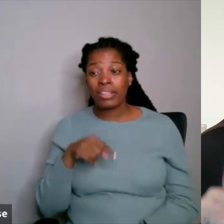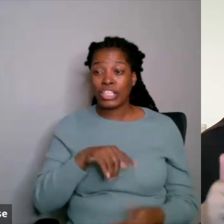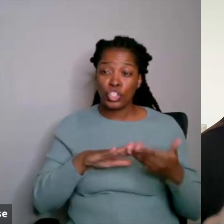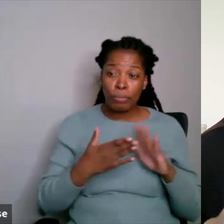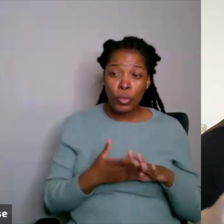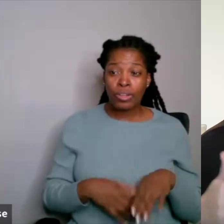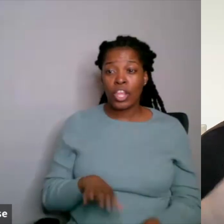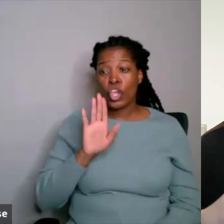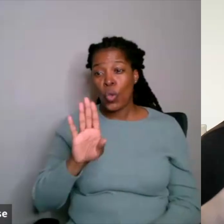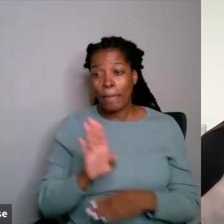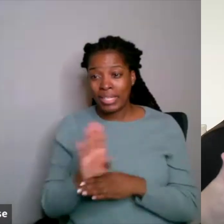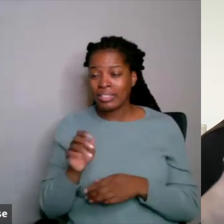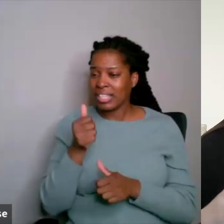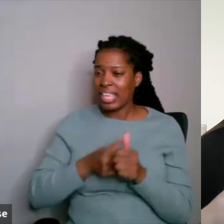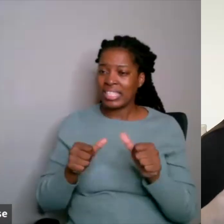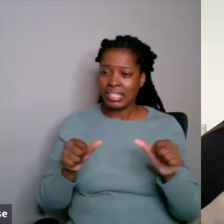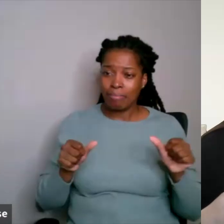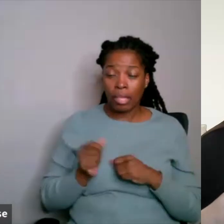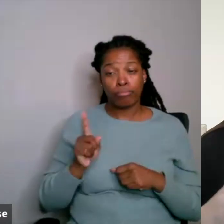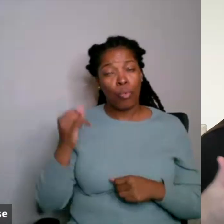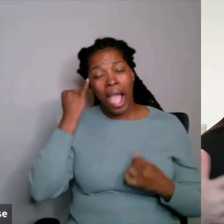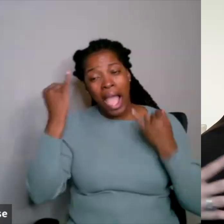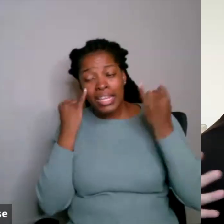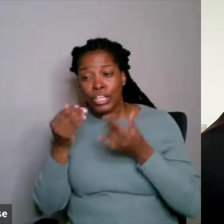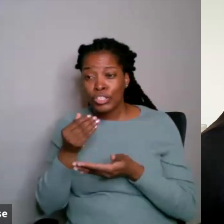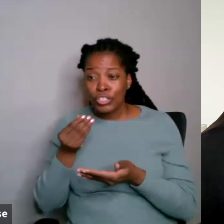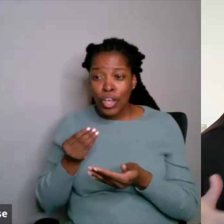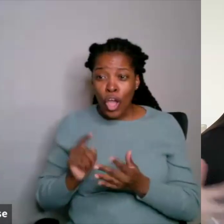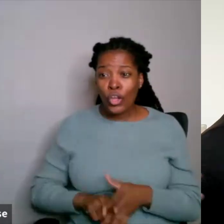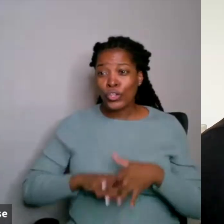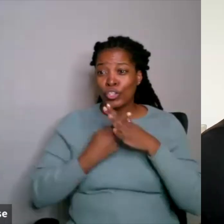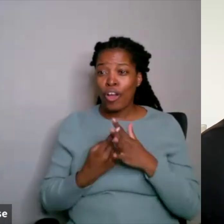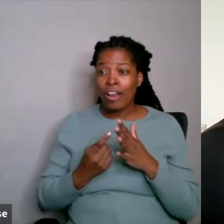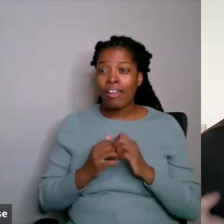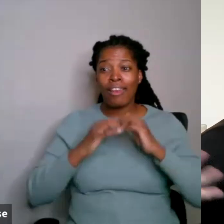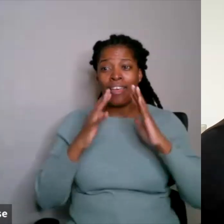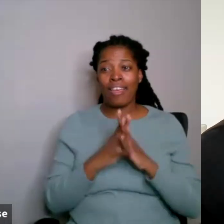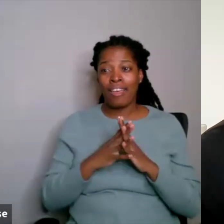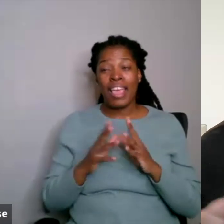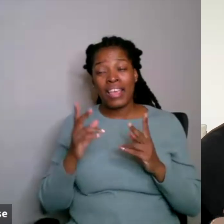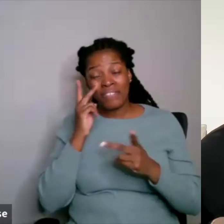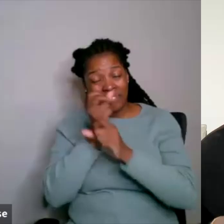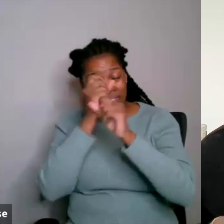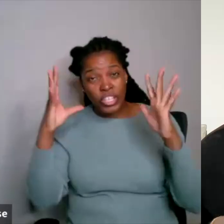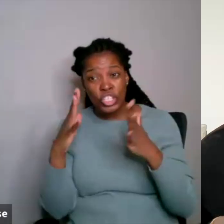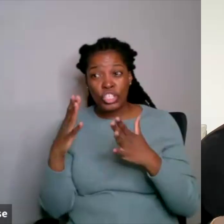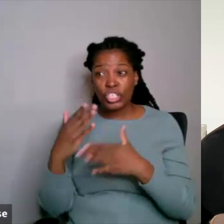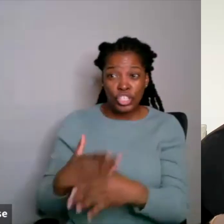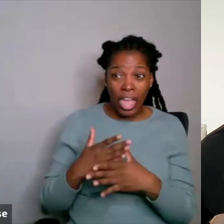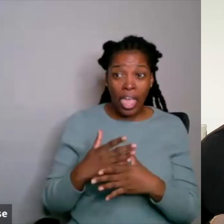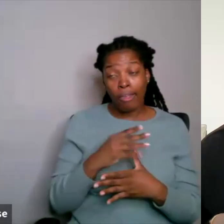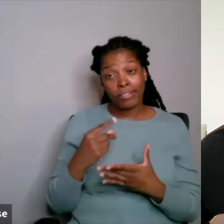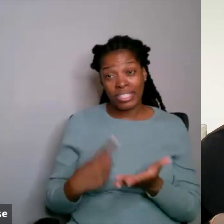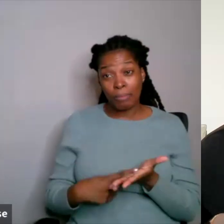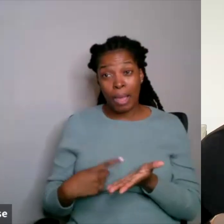where ideas are born, visions are shared, and sometimes visions are debated. You belong,